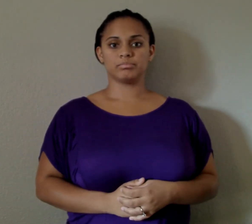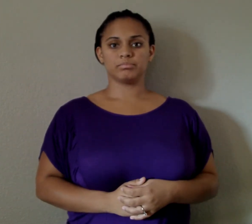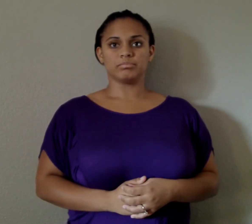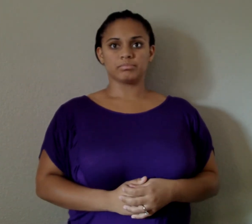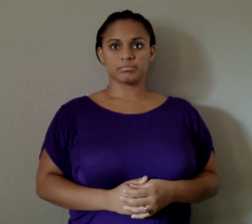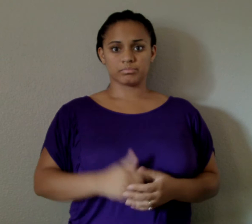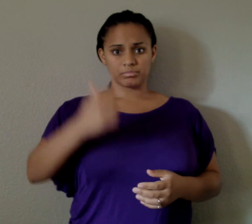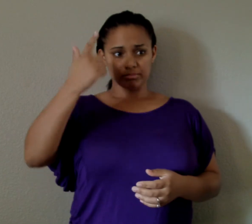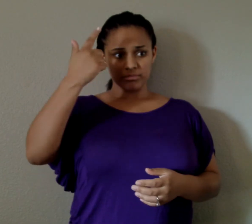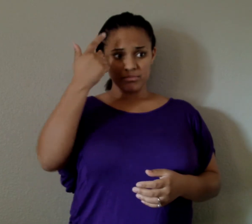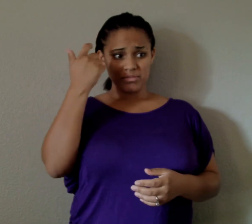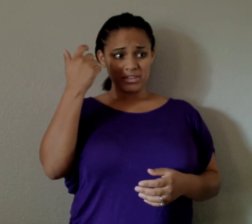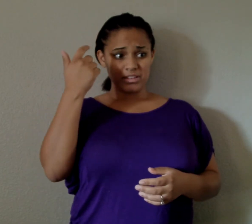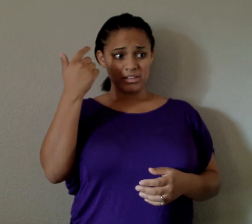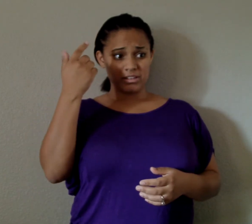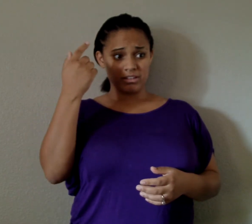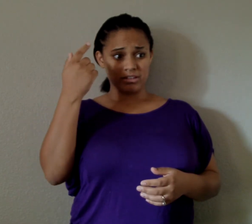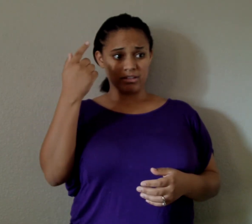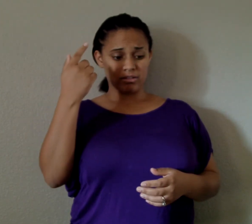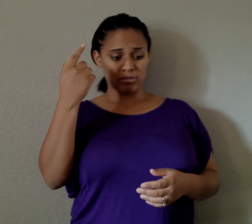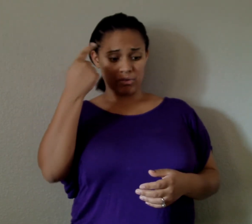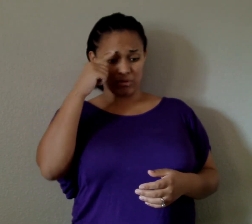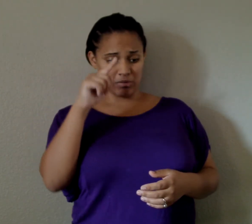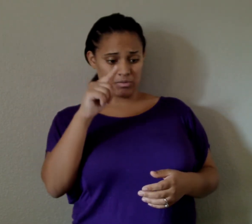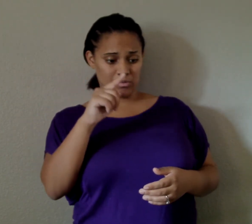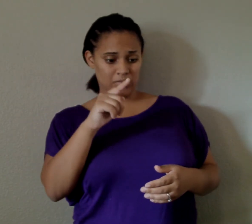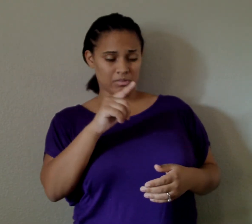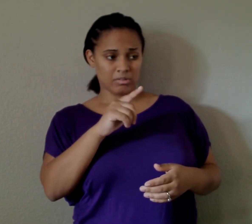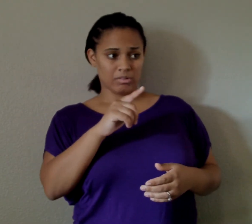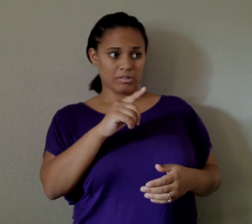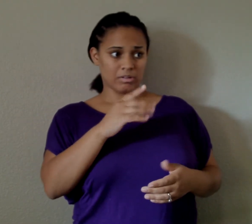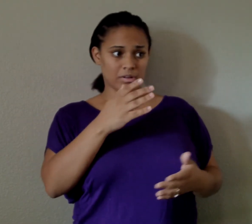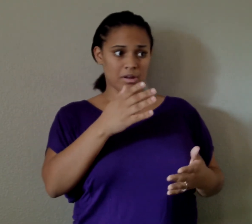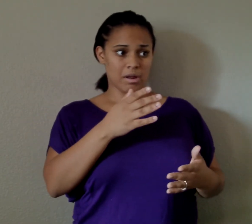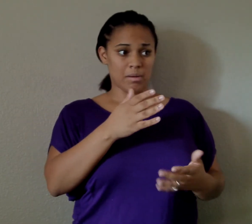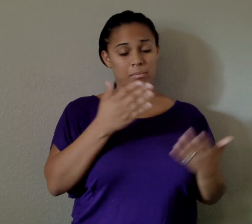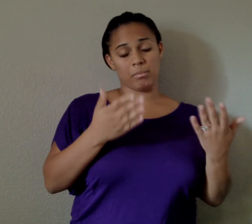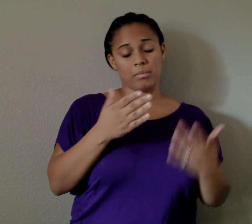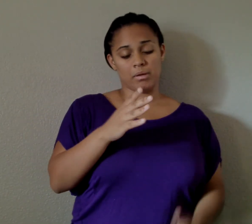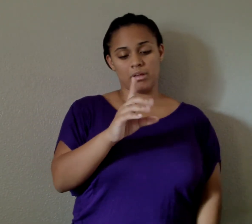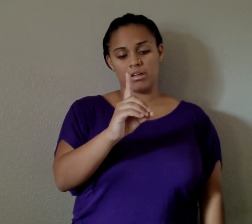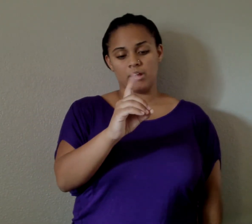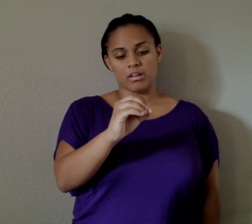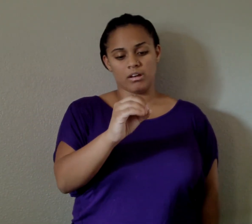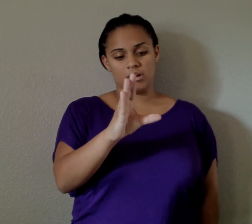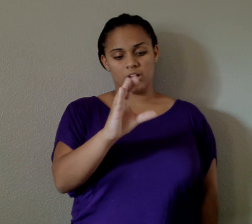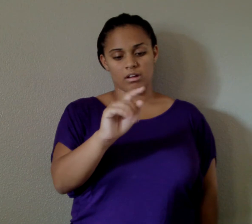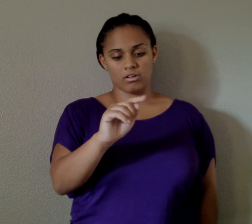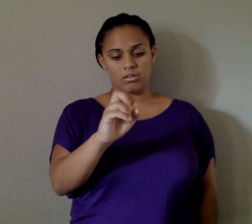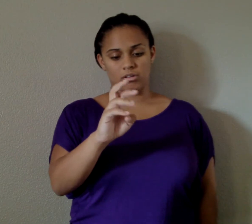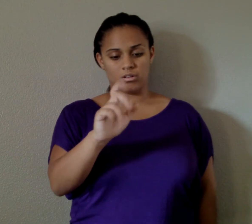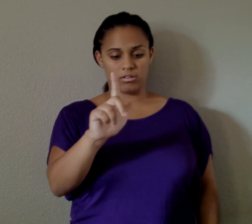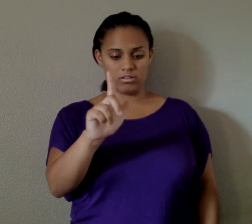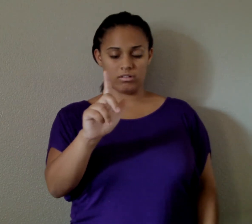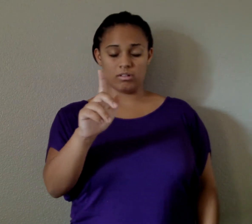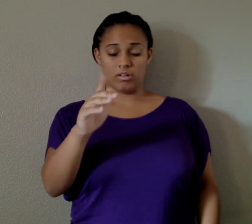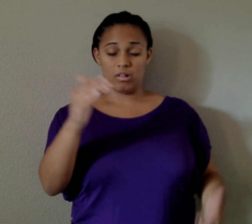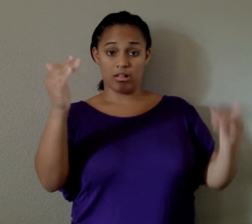way up to doctoral dissertations, master's thesis, and whatnot, even writing papers for presentations, is to bring the information from the